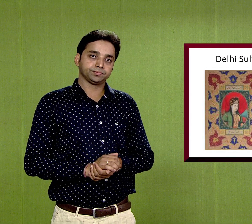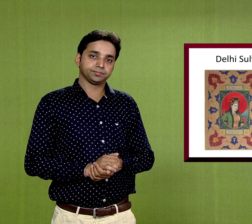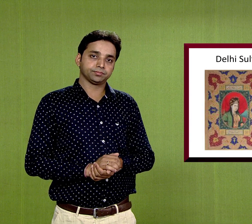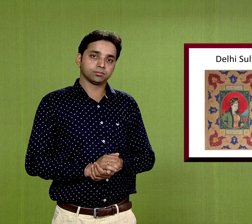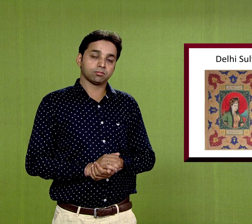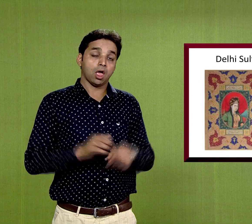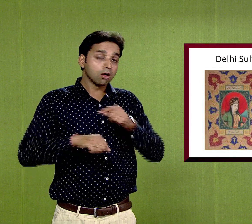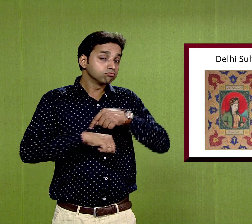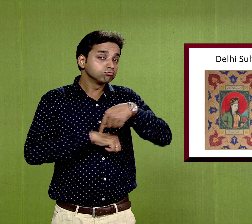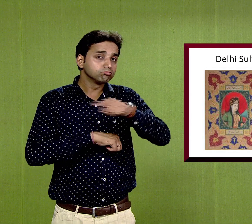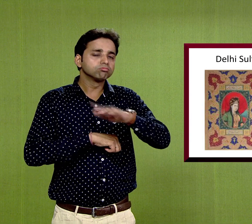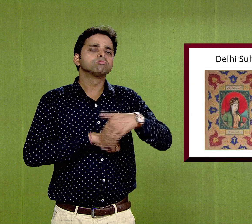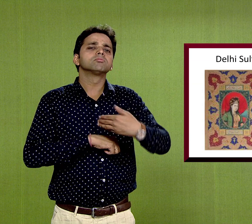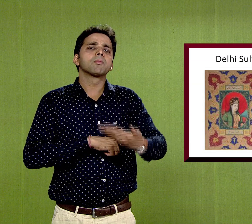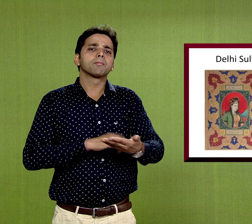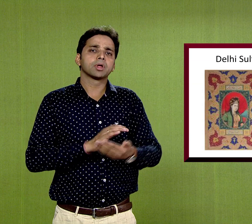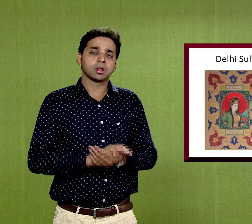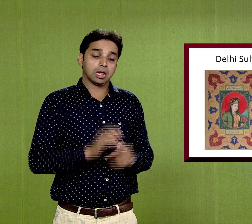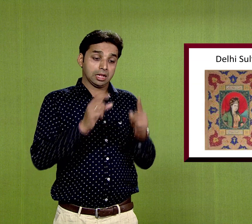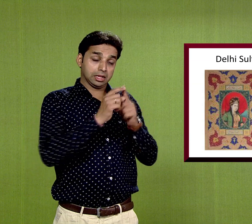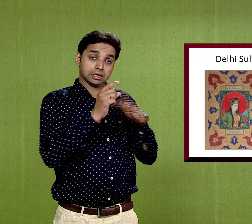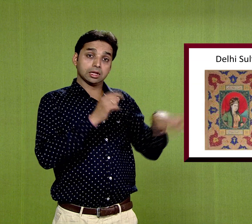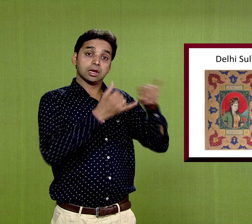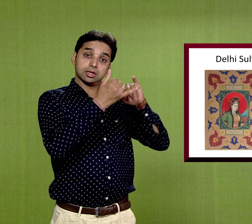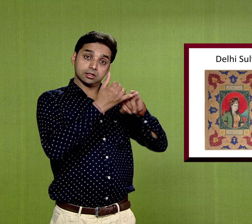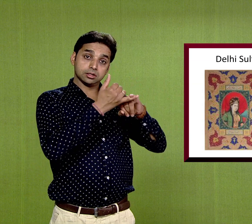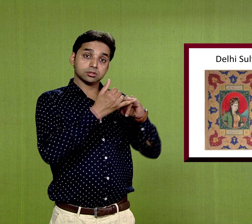During the period of Delhi Sultanate,